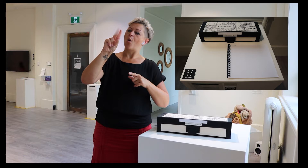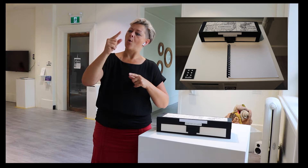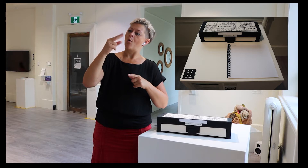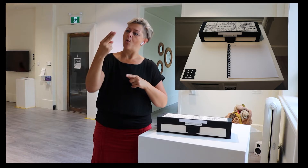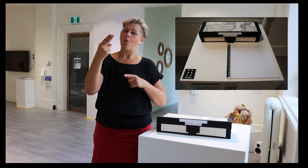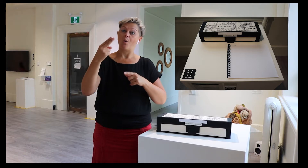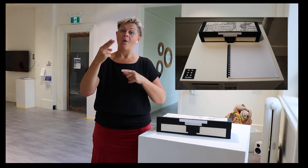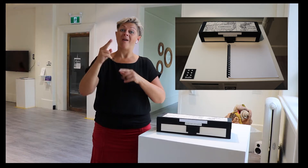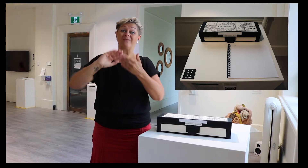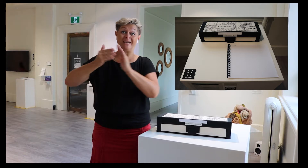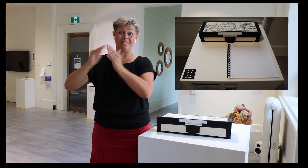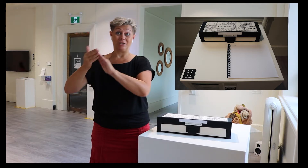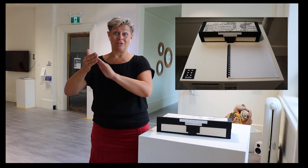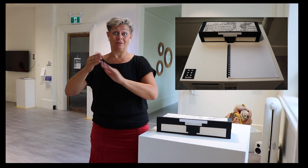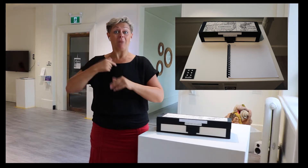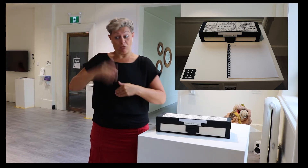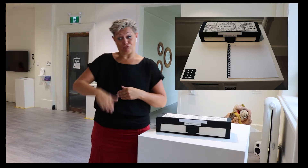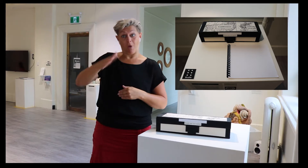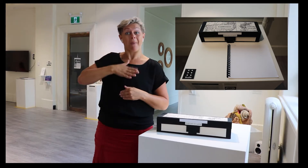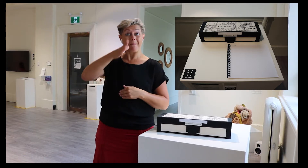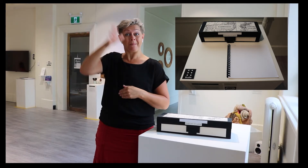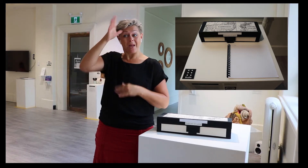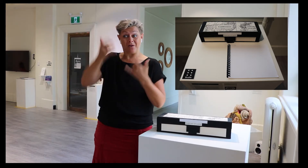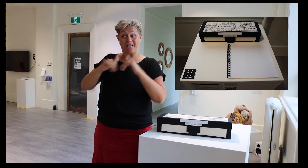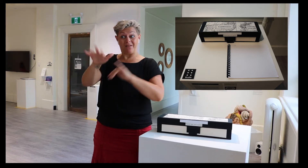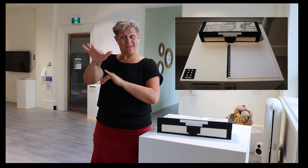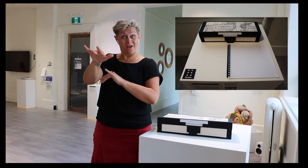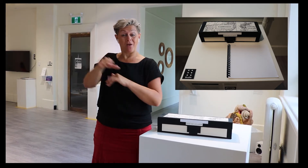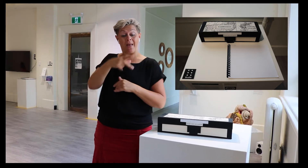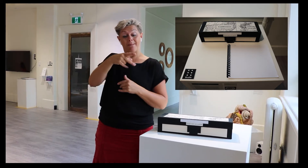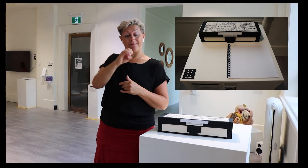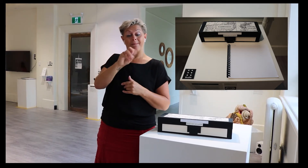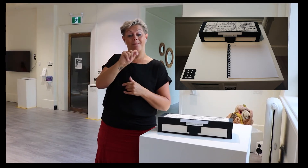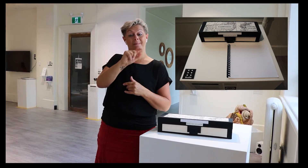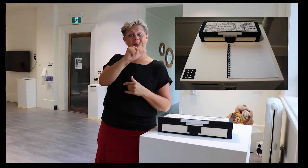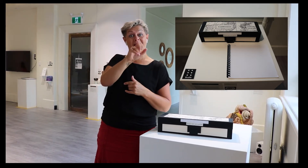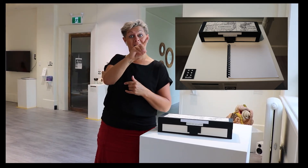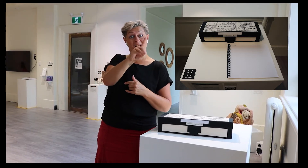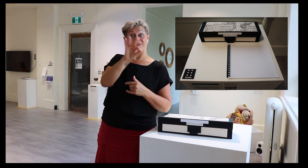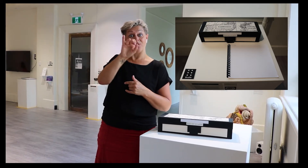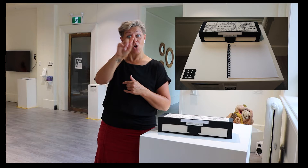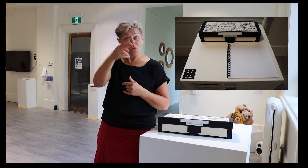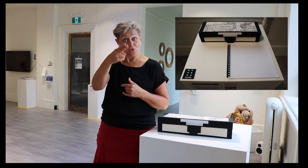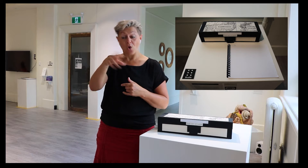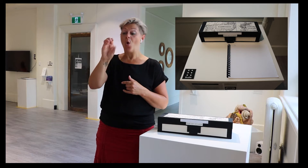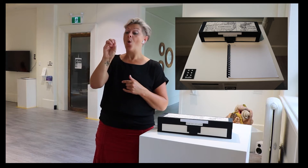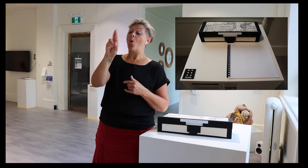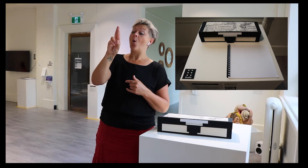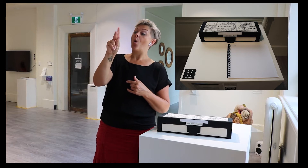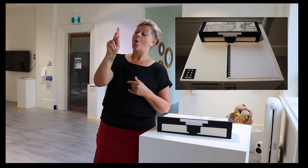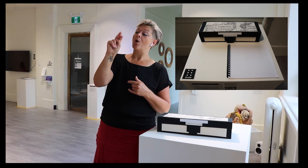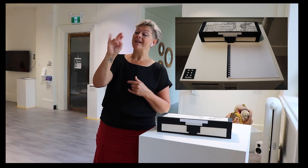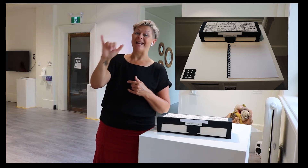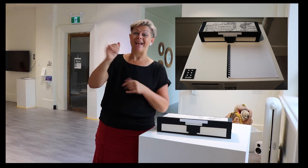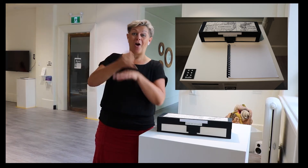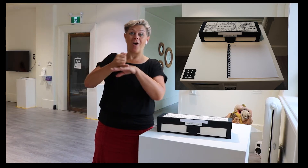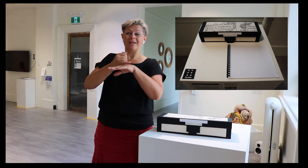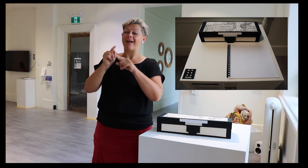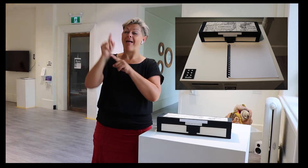grew up and my parents still live. The Pentland Firth and the Orkney Islands are in the distance. Made to measure for my